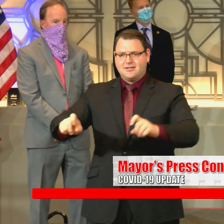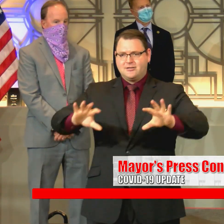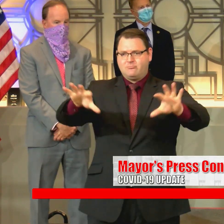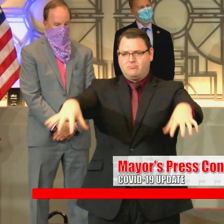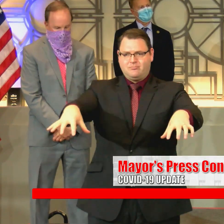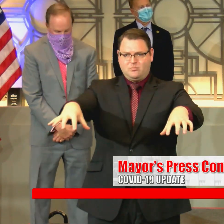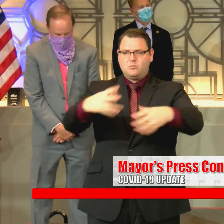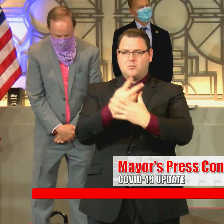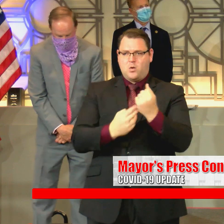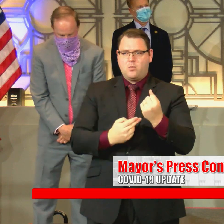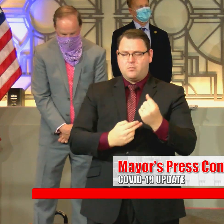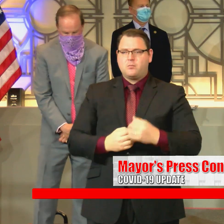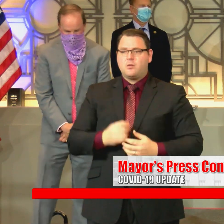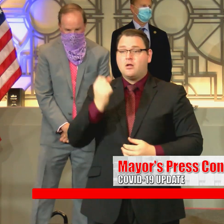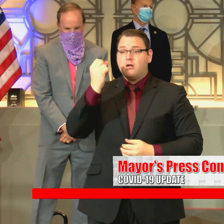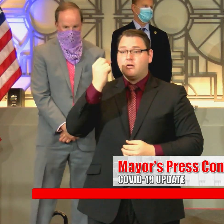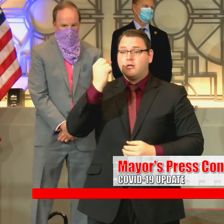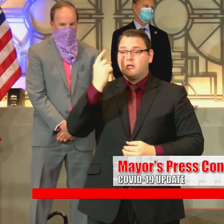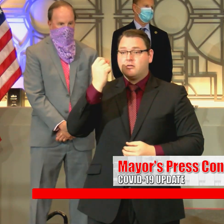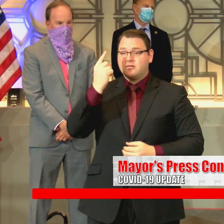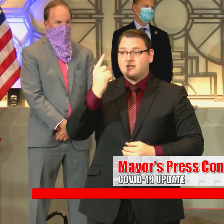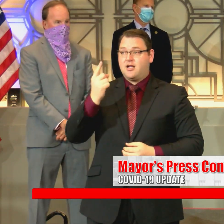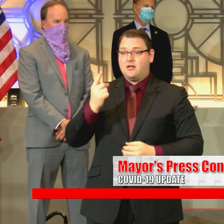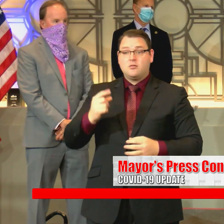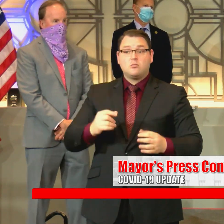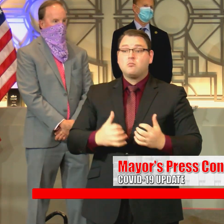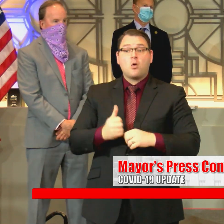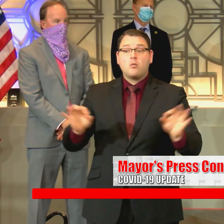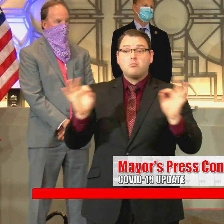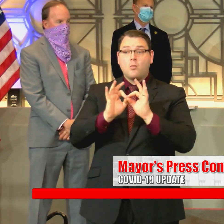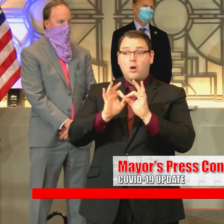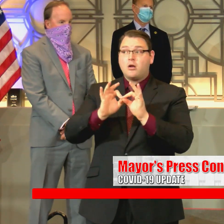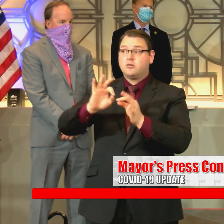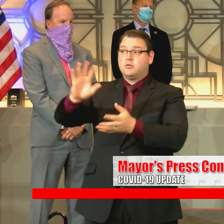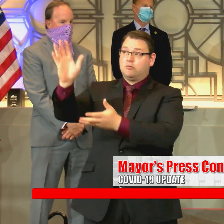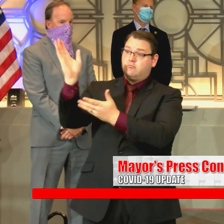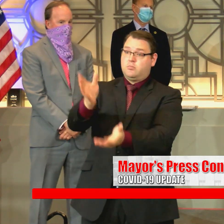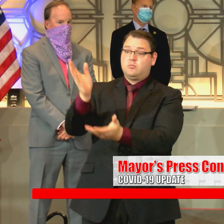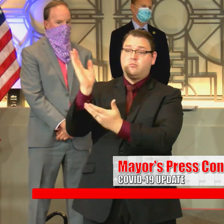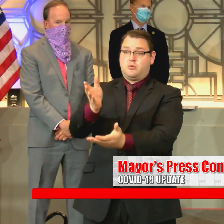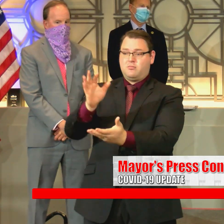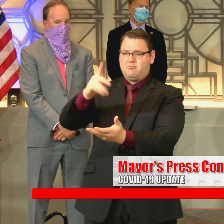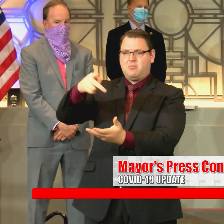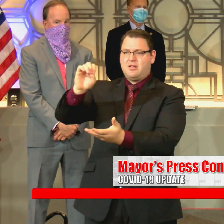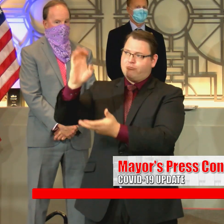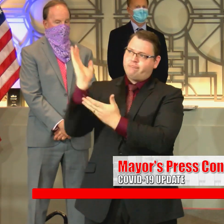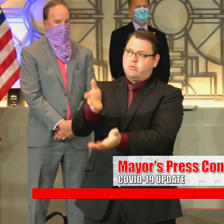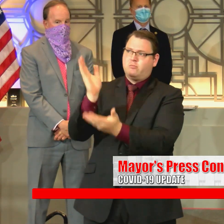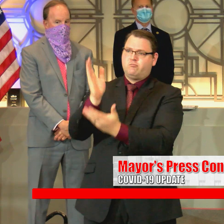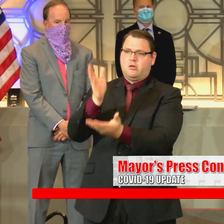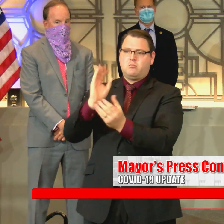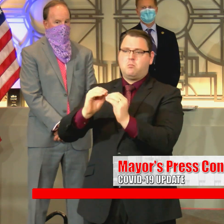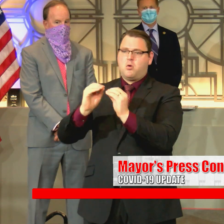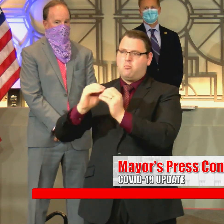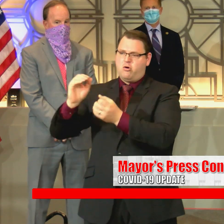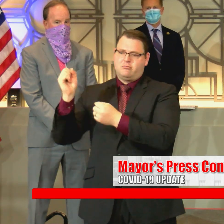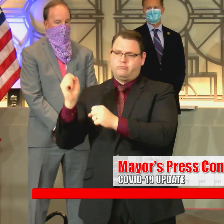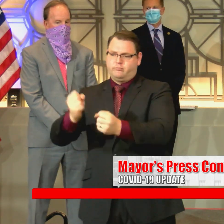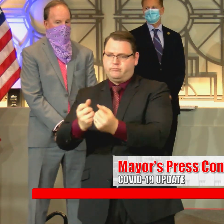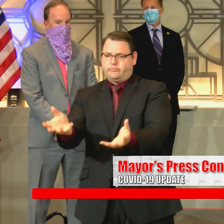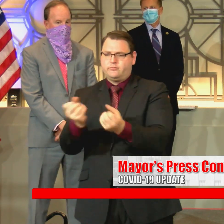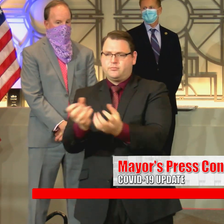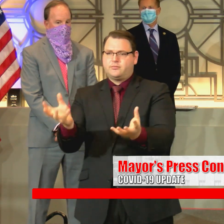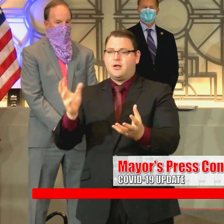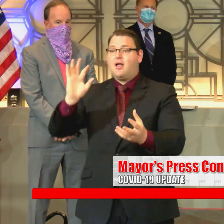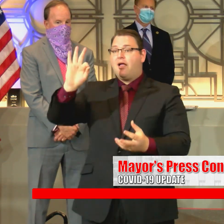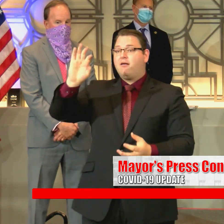important is that the PPEs will continue to come, and that the federal government will continue to assume 100% of the cost. So it won't be